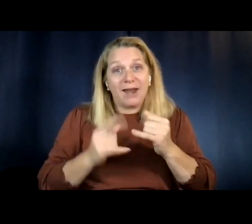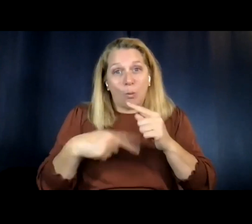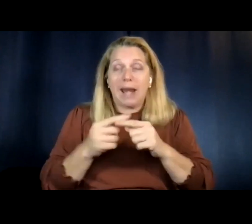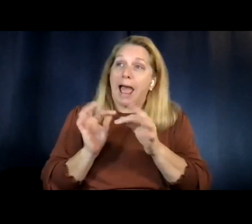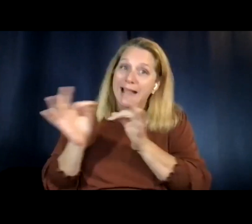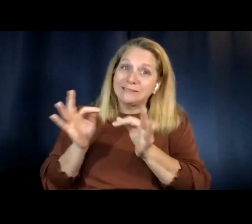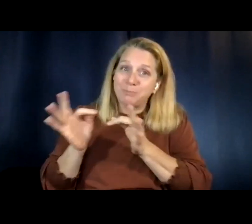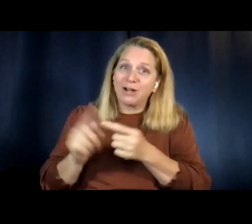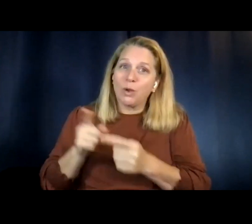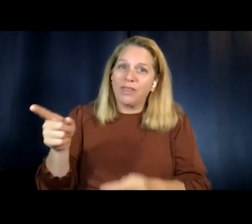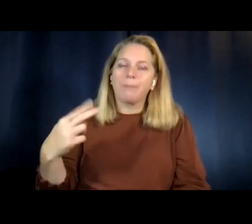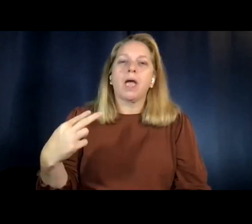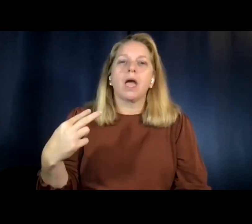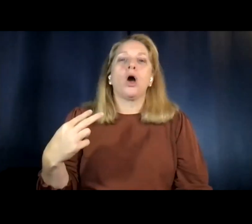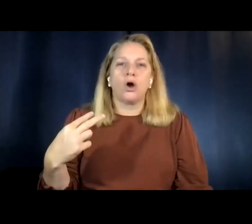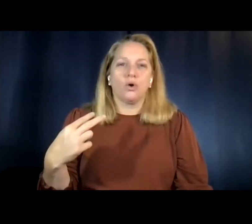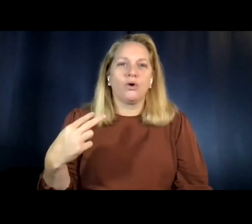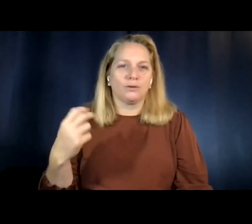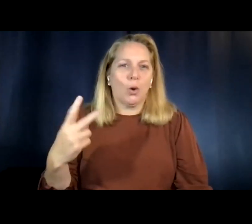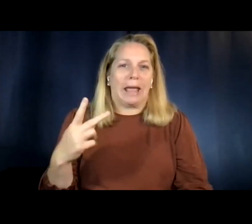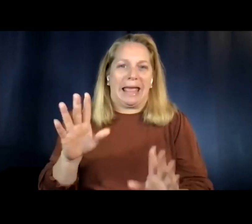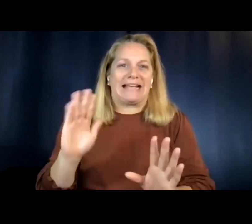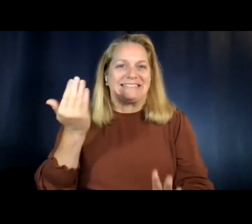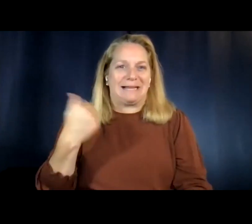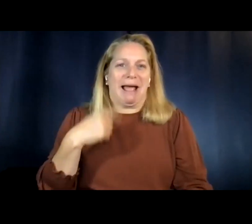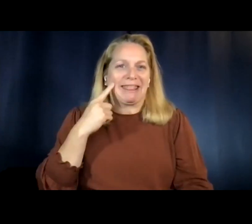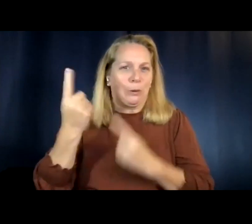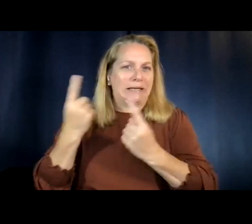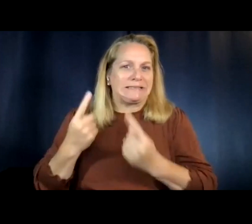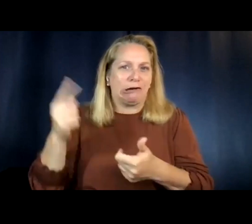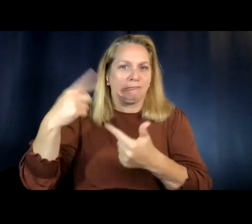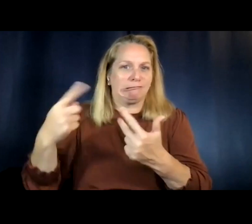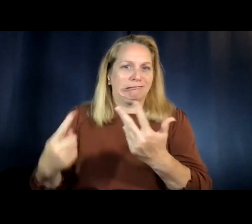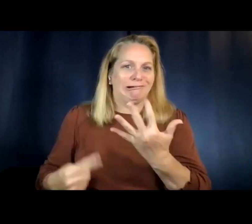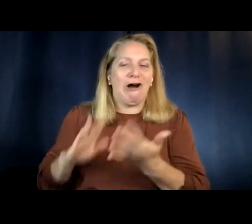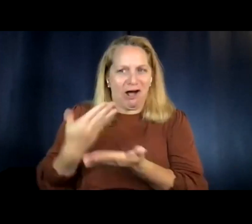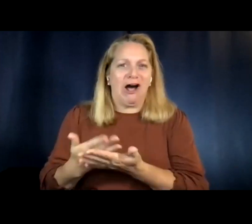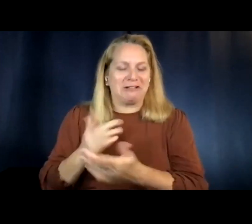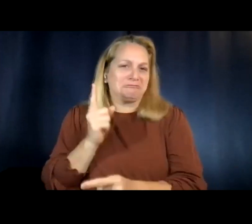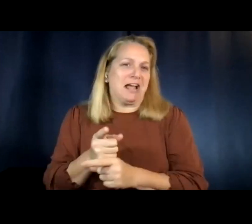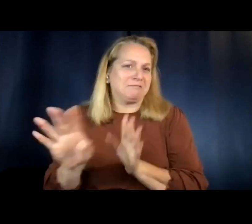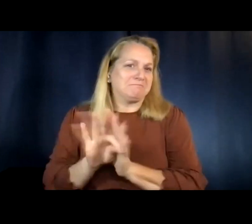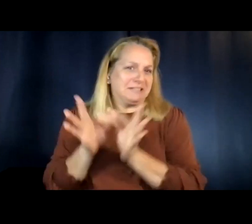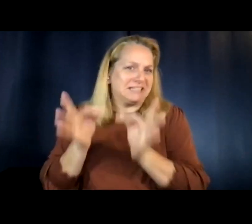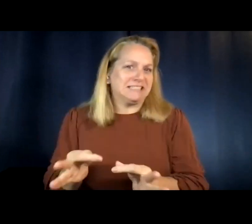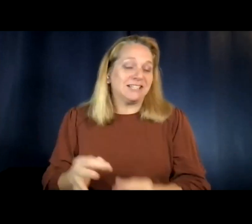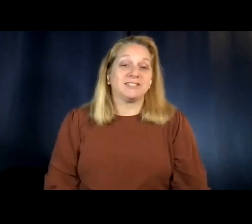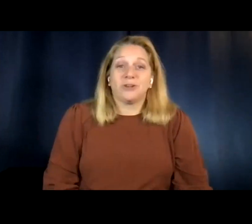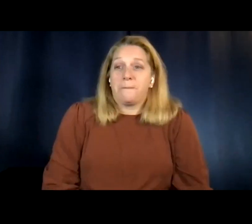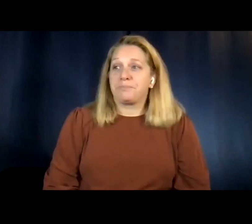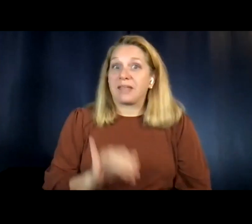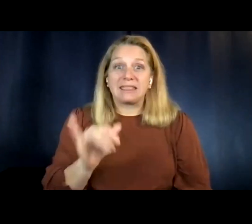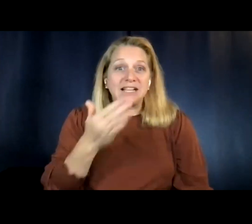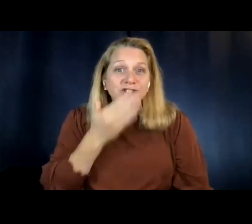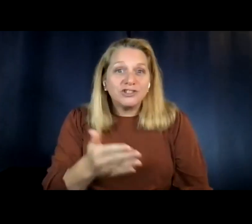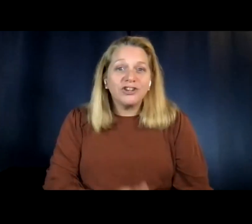like, okay, I think you guys have considered every single aspect. So it's good. Like they're